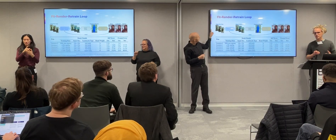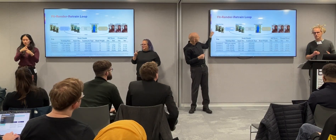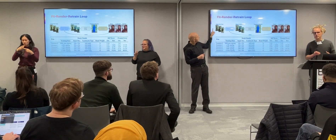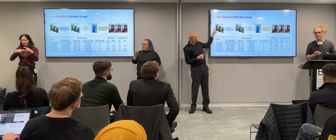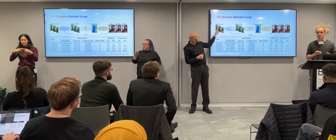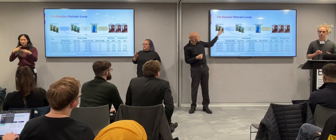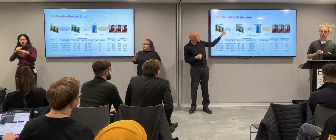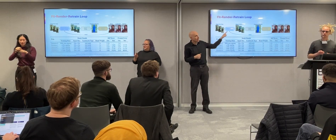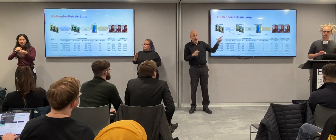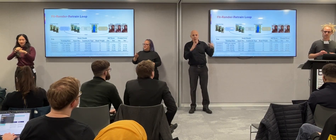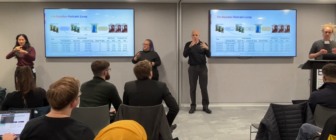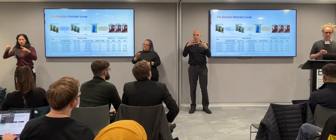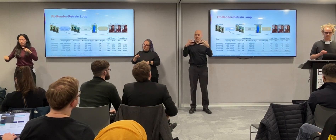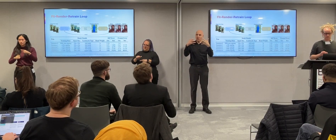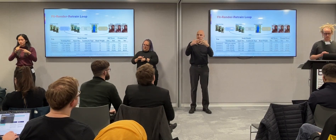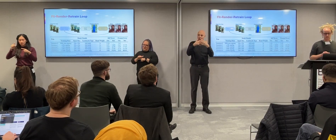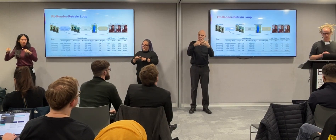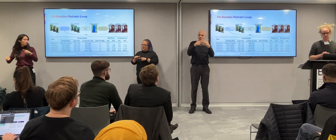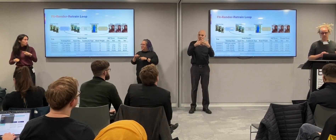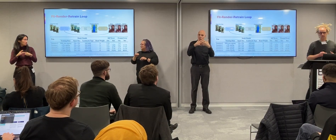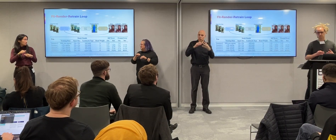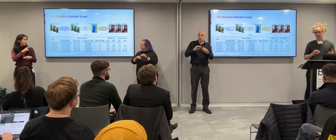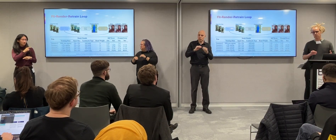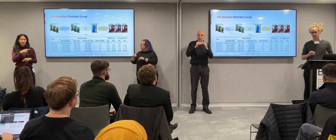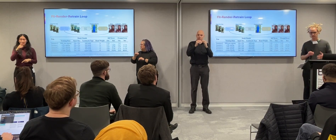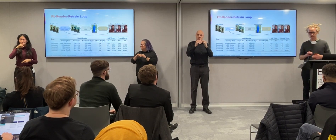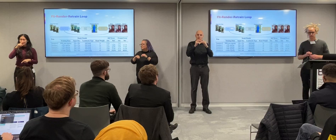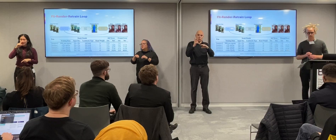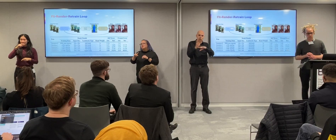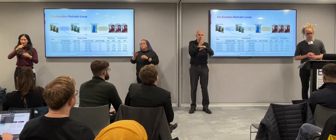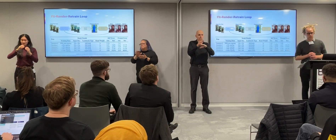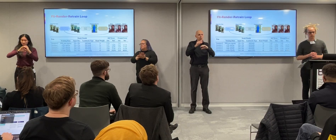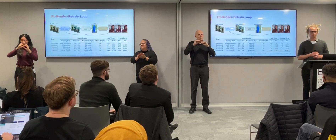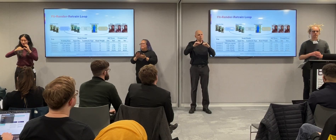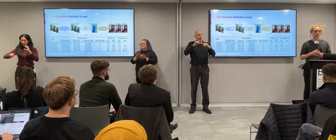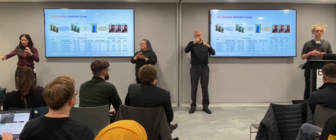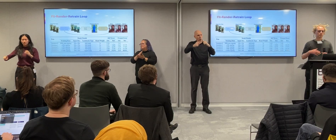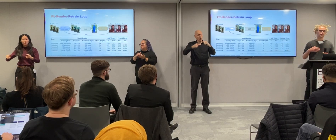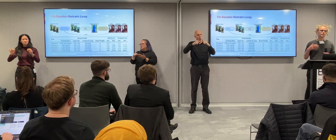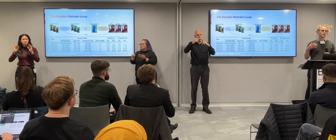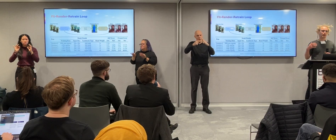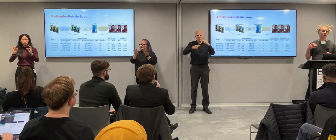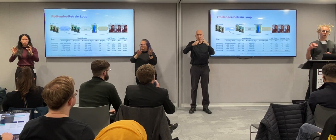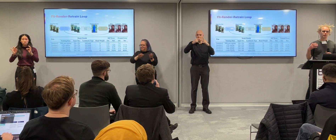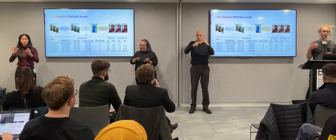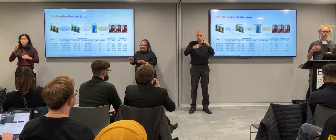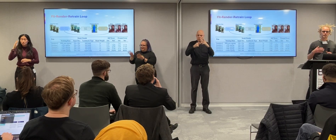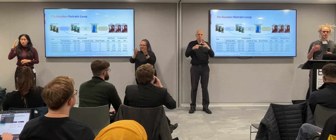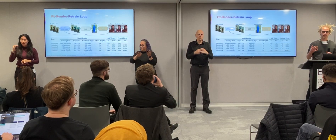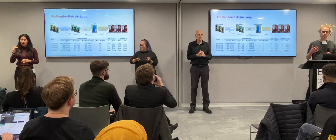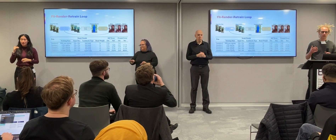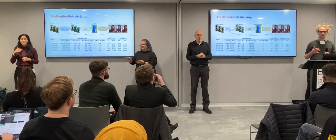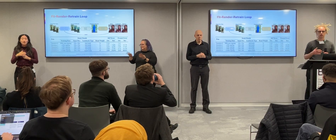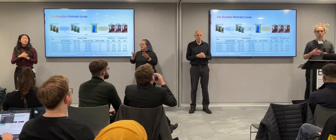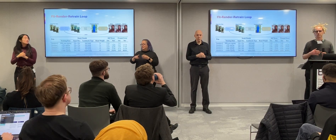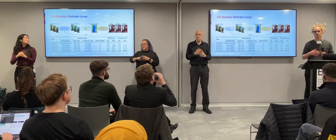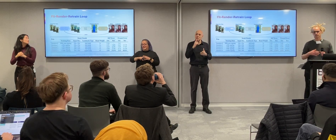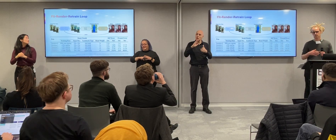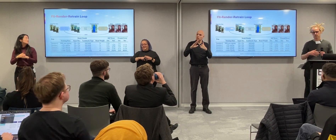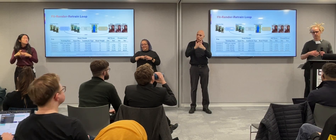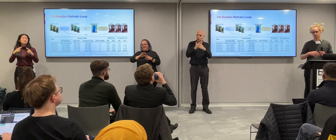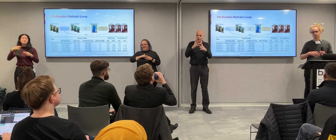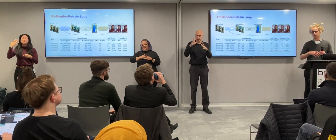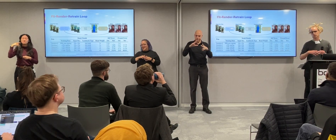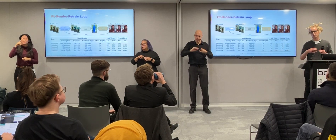nice about this synthetic pipeline. Initially, our synthetic pipeline was